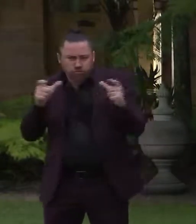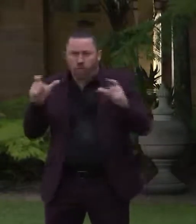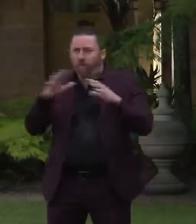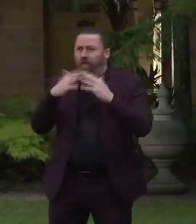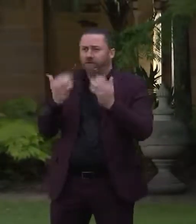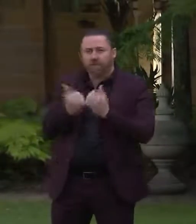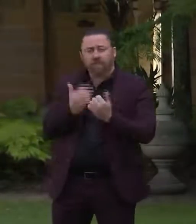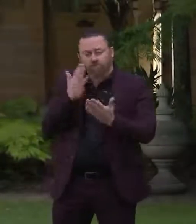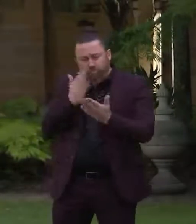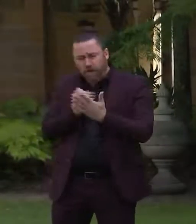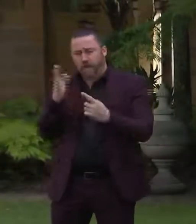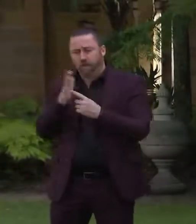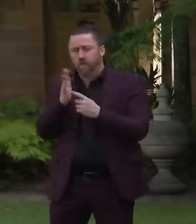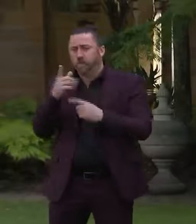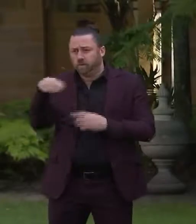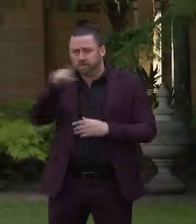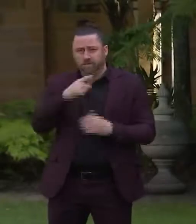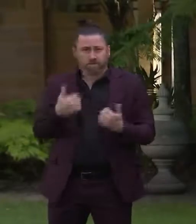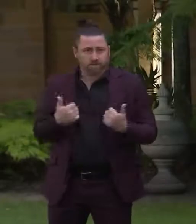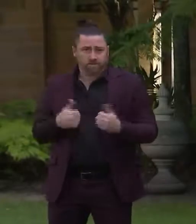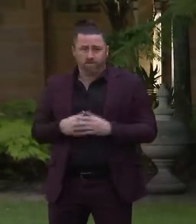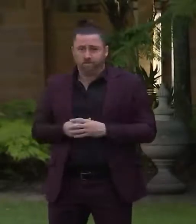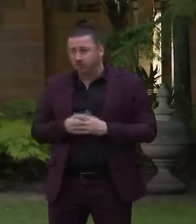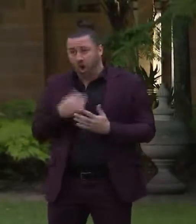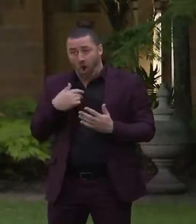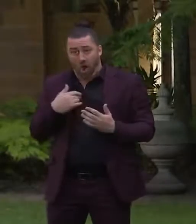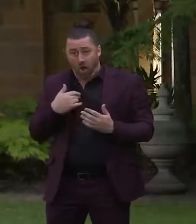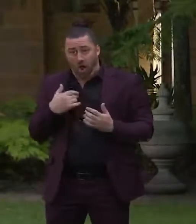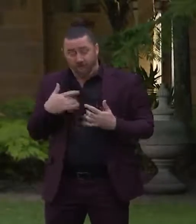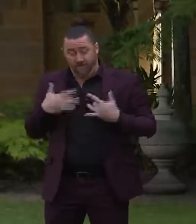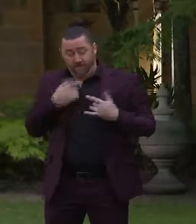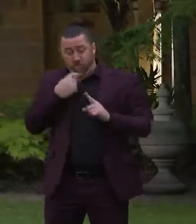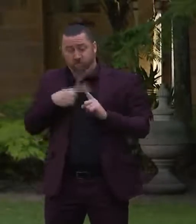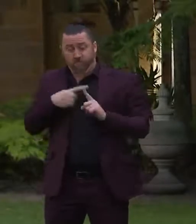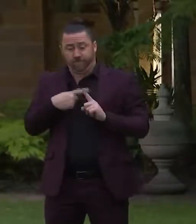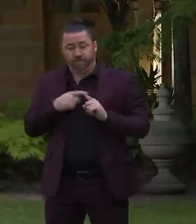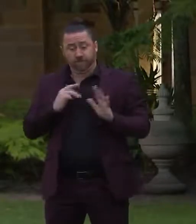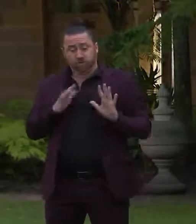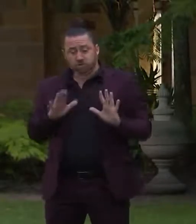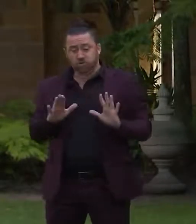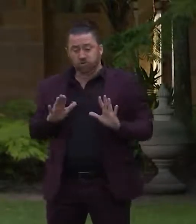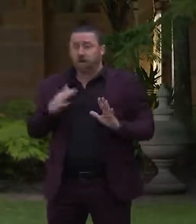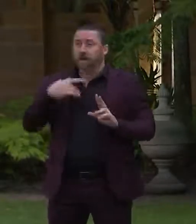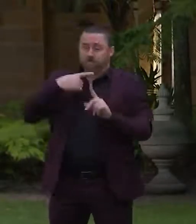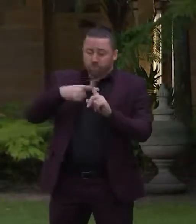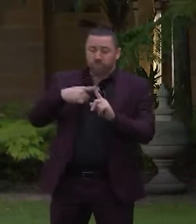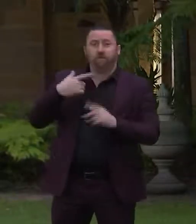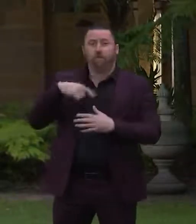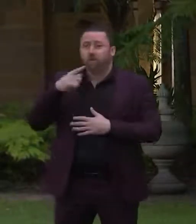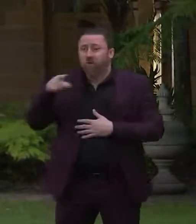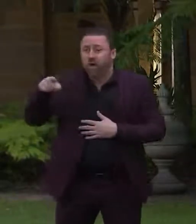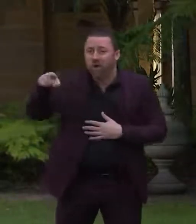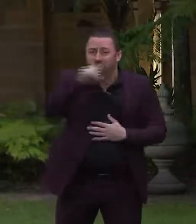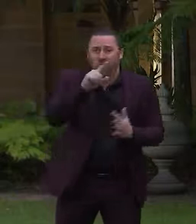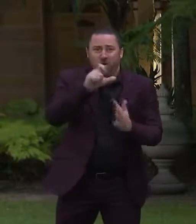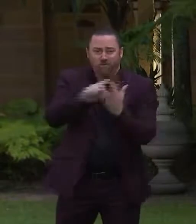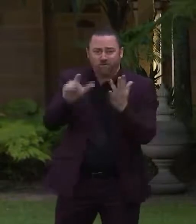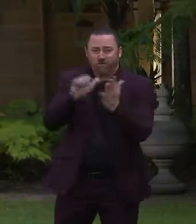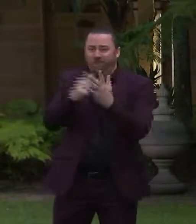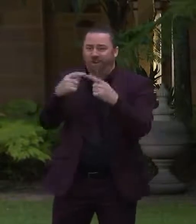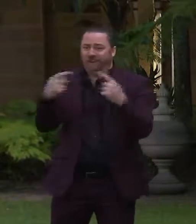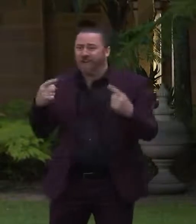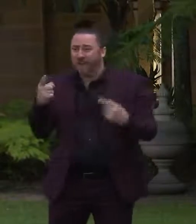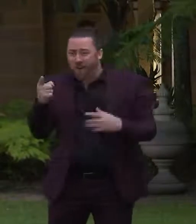really, really critical. But this is encouraging news overnight, and it's encouraging because people have come forward and got